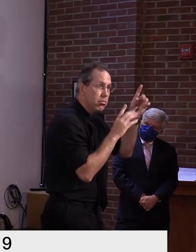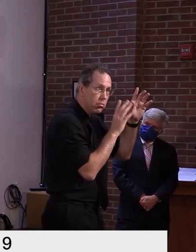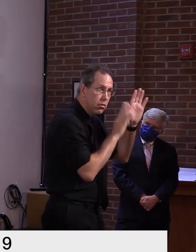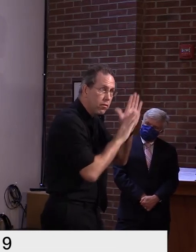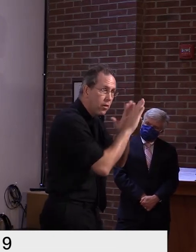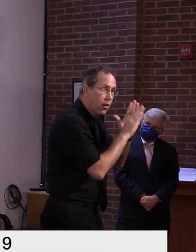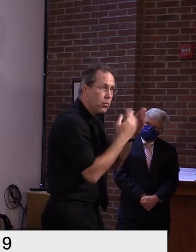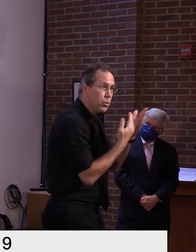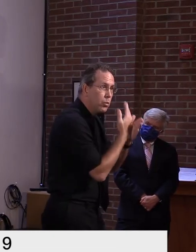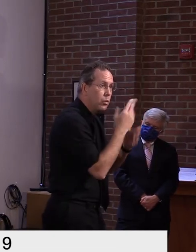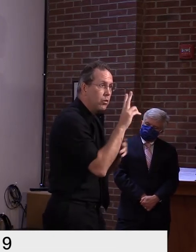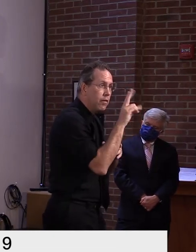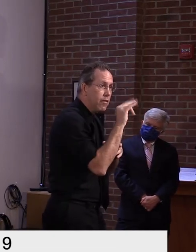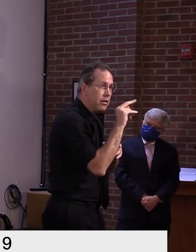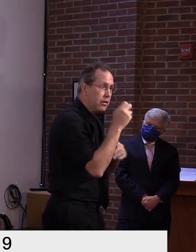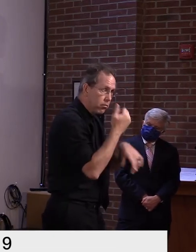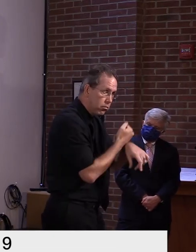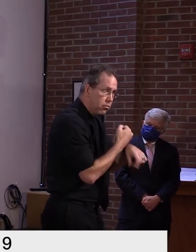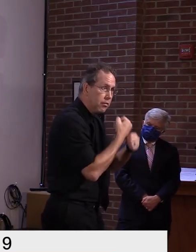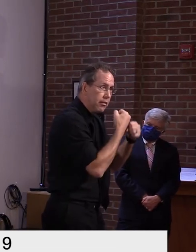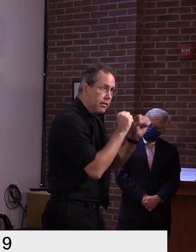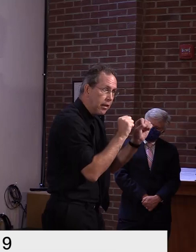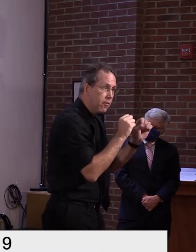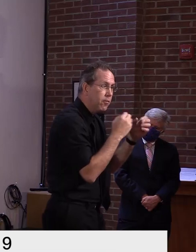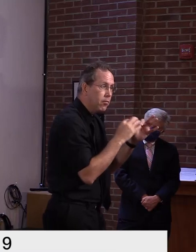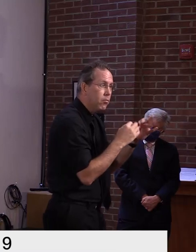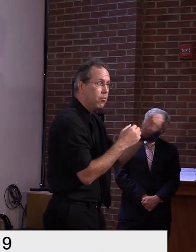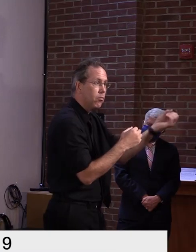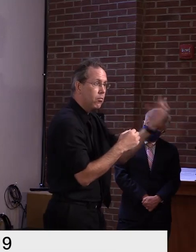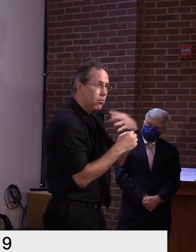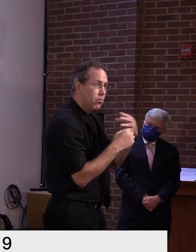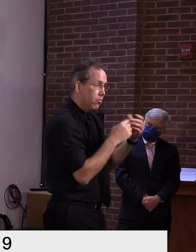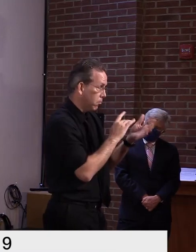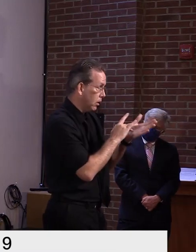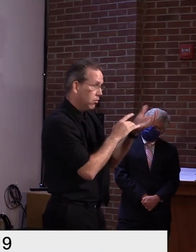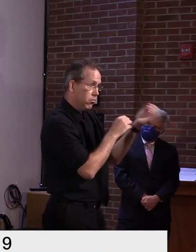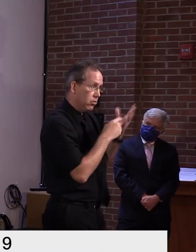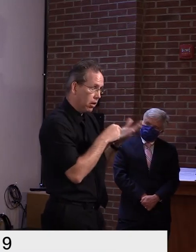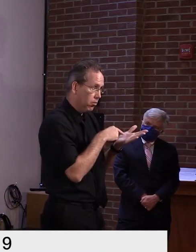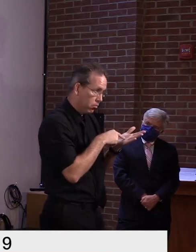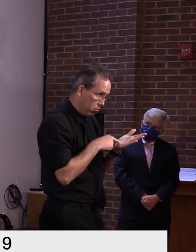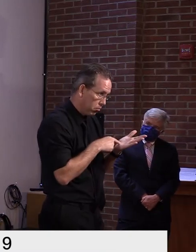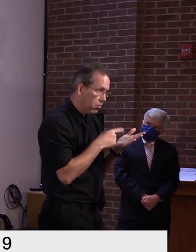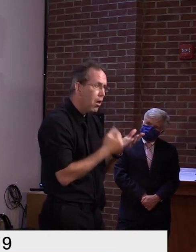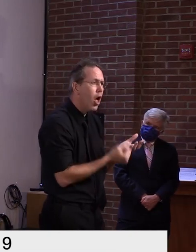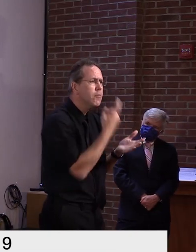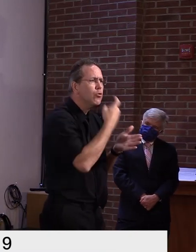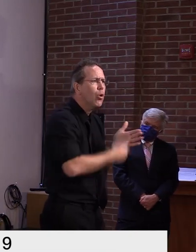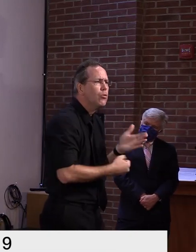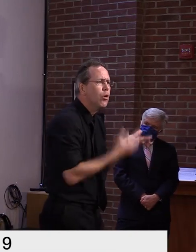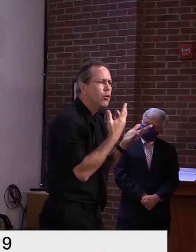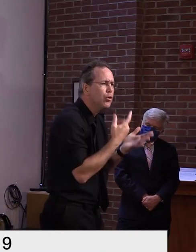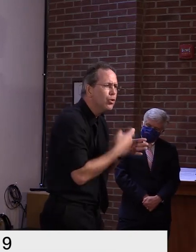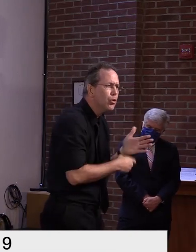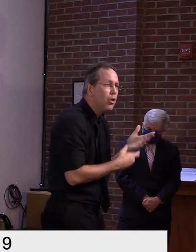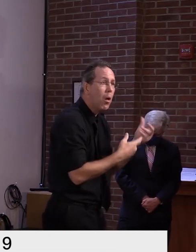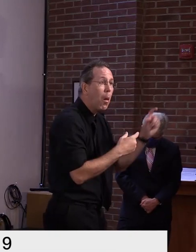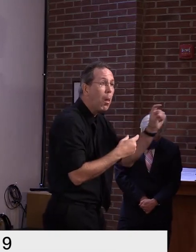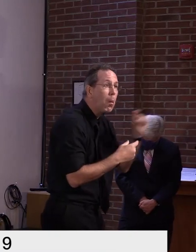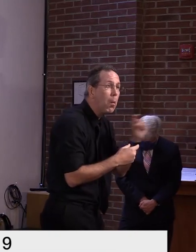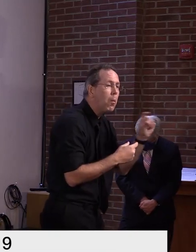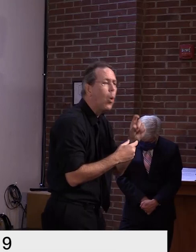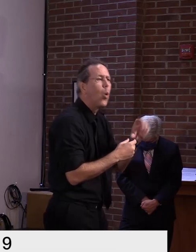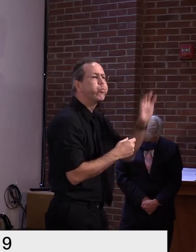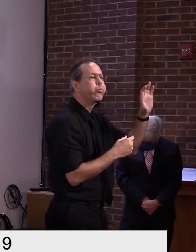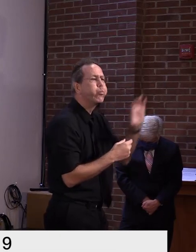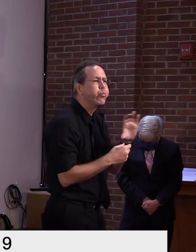varying amounts of vaccine entering their state over varying time intervals. There will most likely be a request that